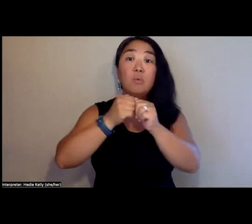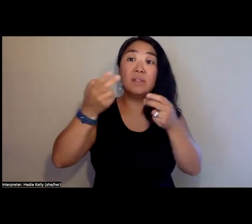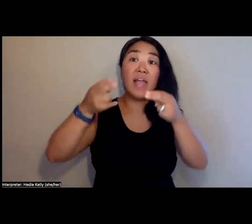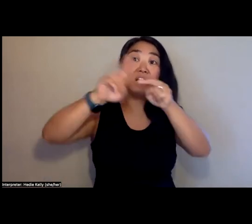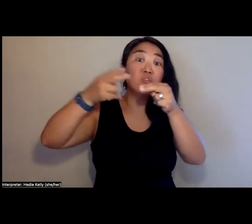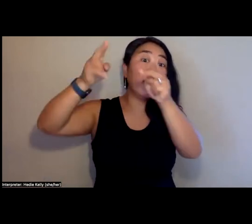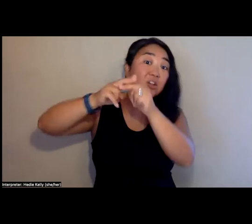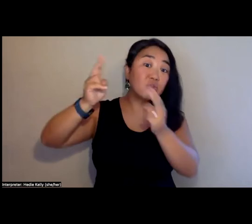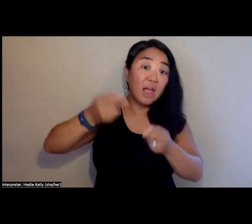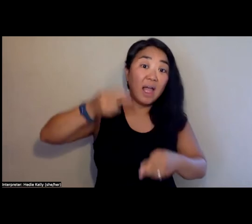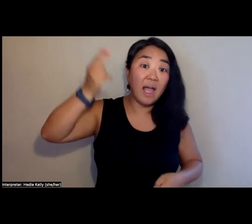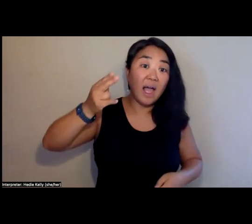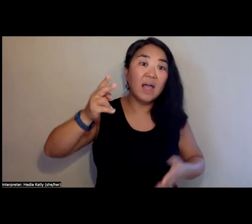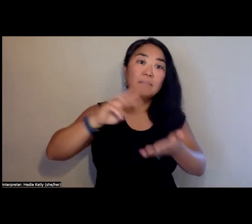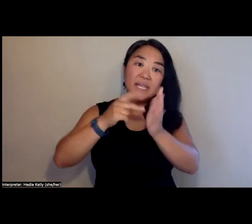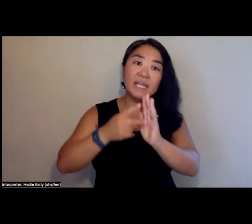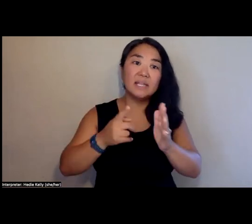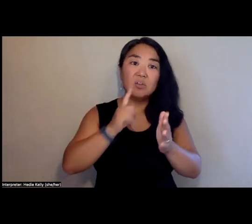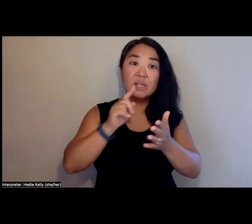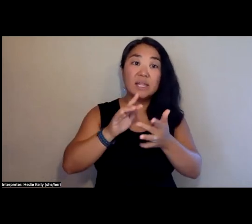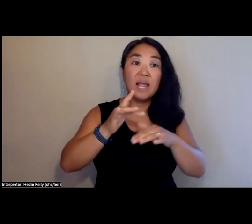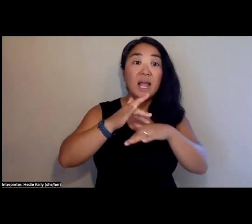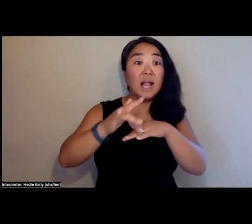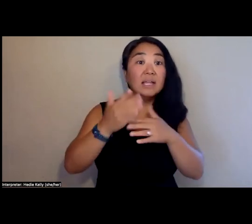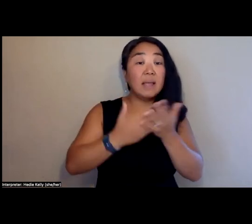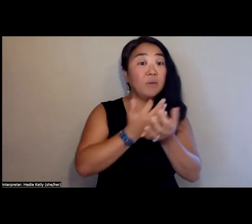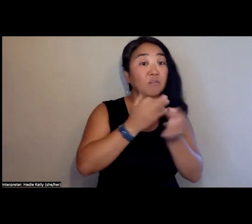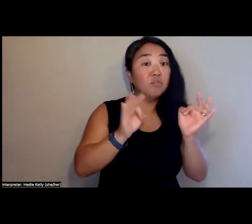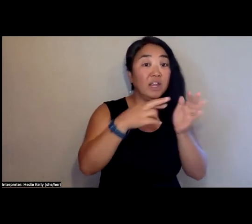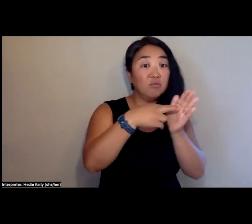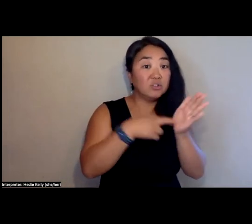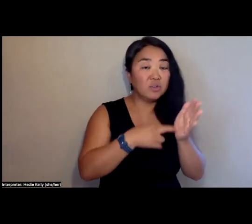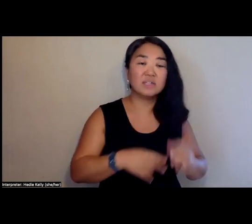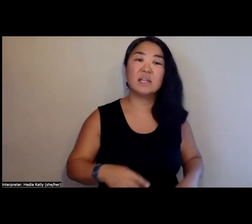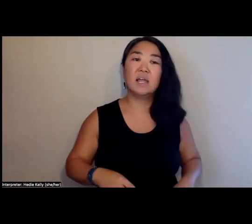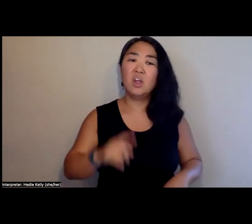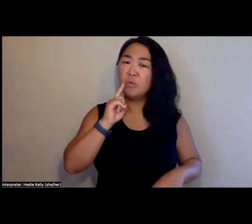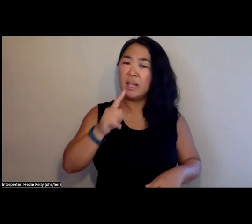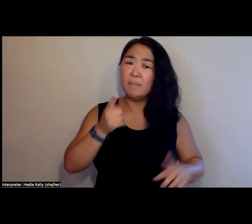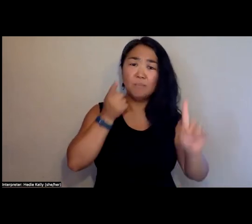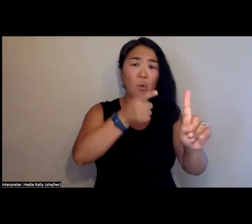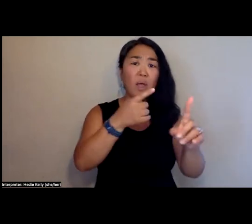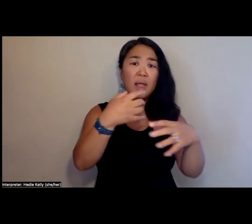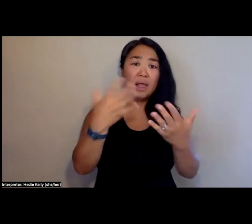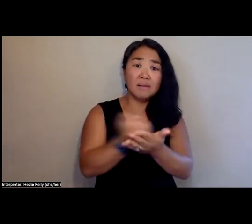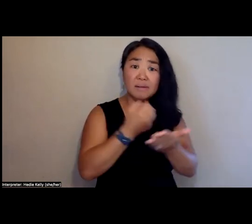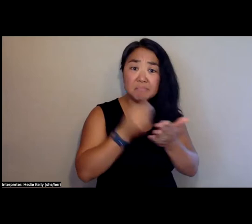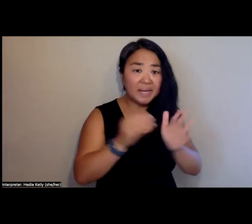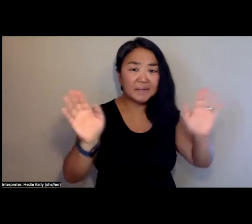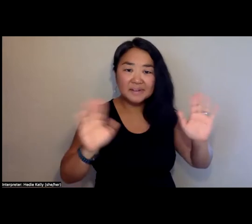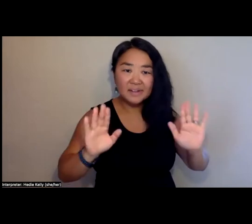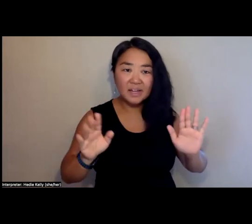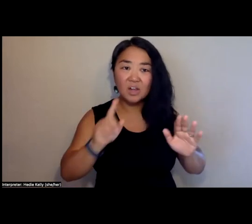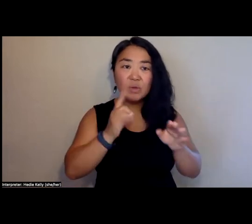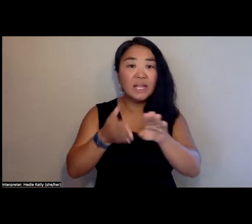some other donations, which allows me to also reserve some free registrations. The point of this isn't to be a money-making thing. It's to cover